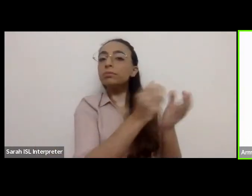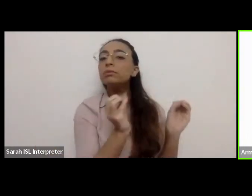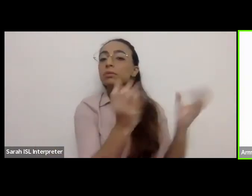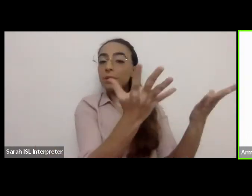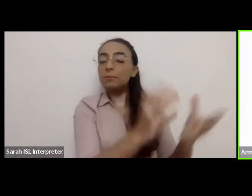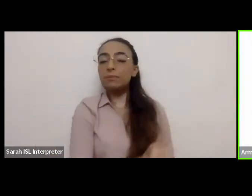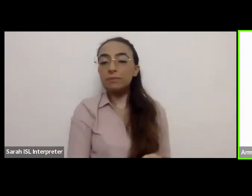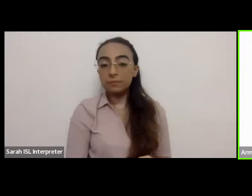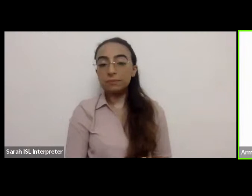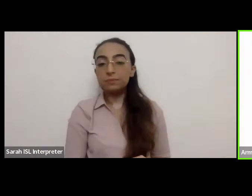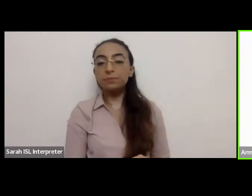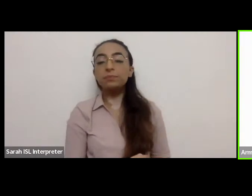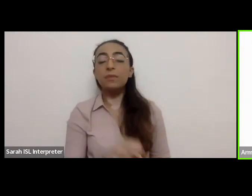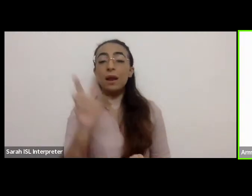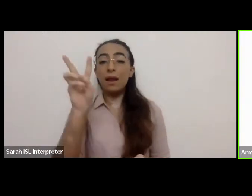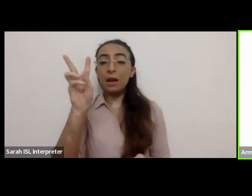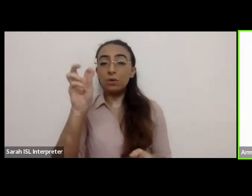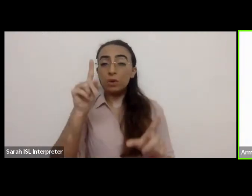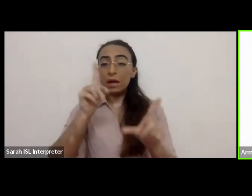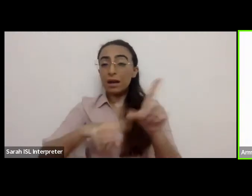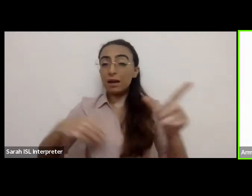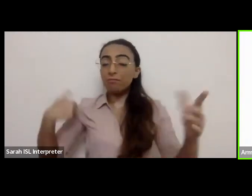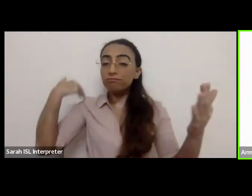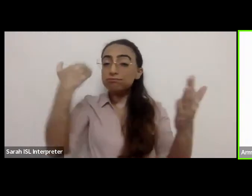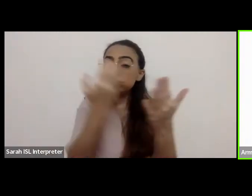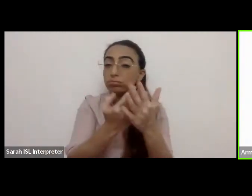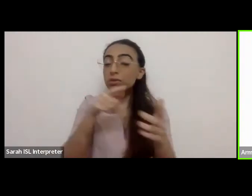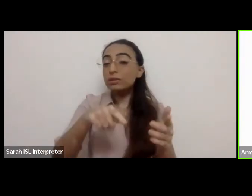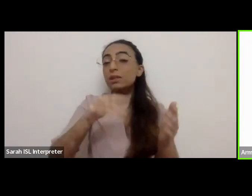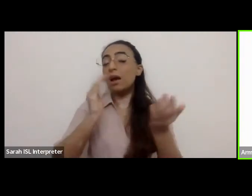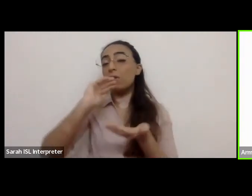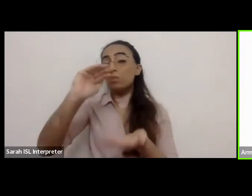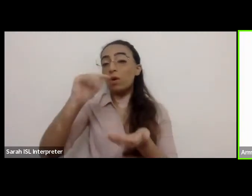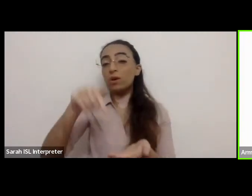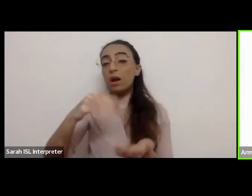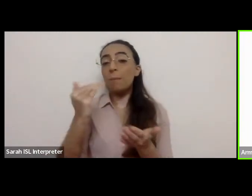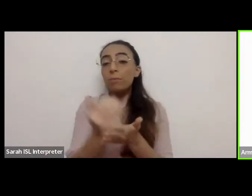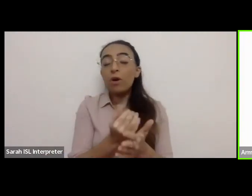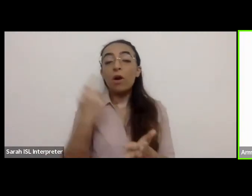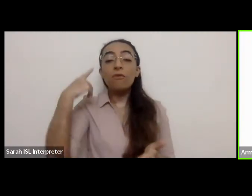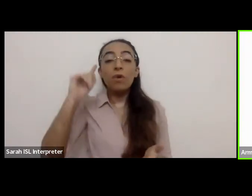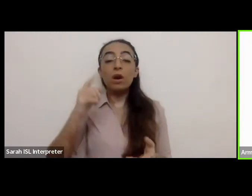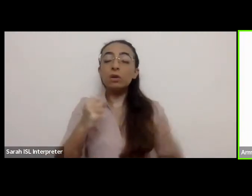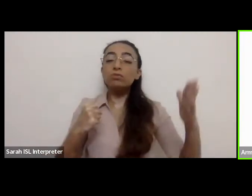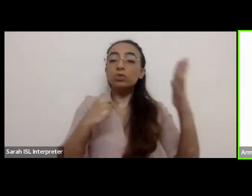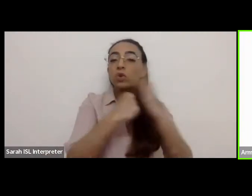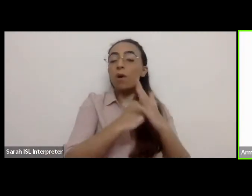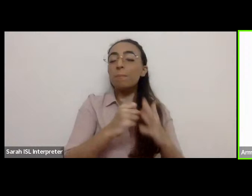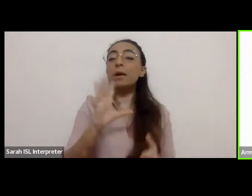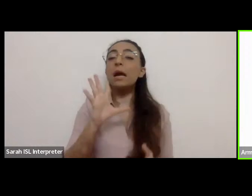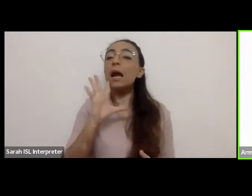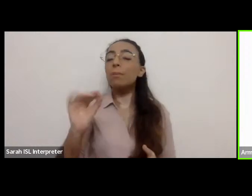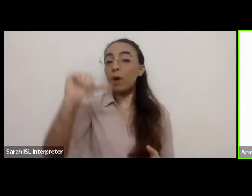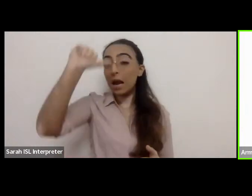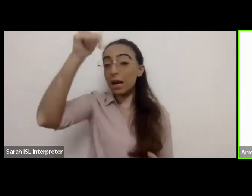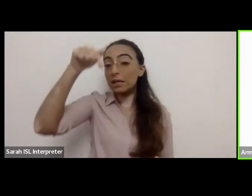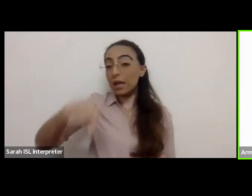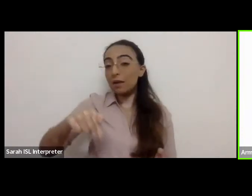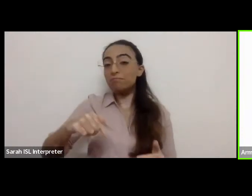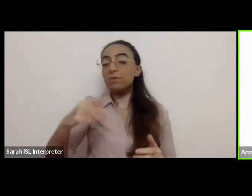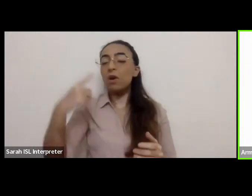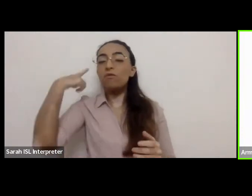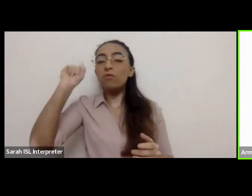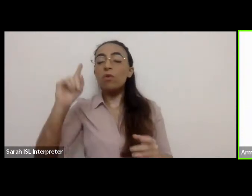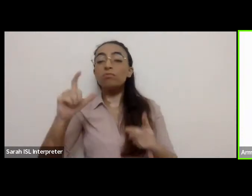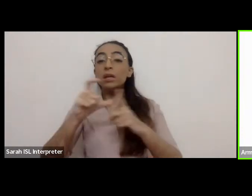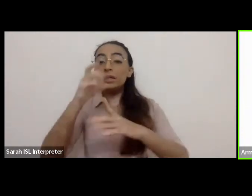Over the past 2 decades, the Helen Keller Awards have become to be the recognized and most prestigious Indian benchmark